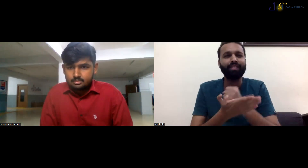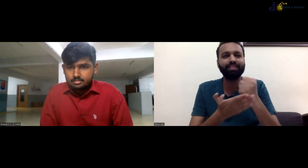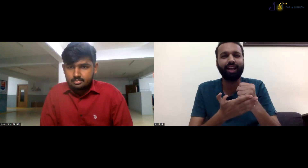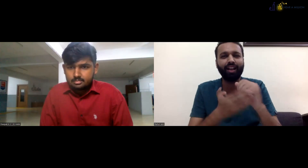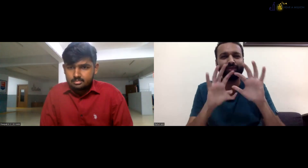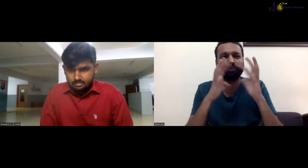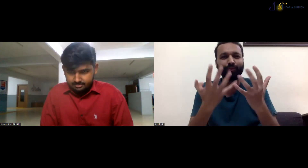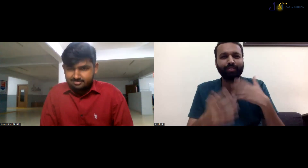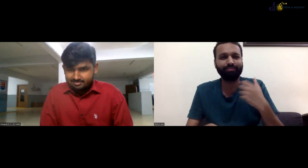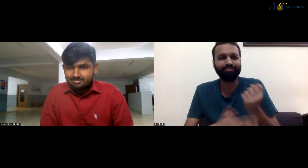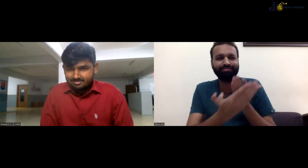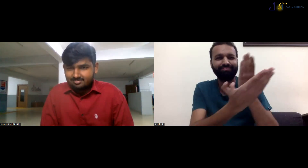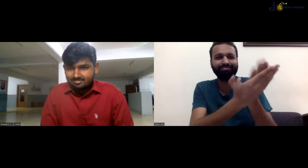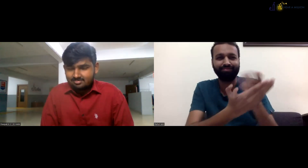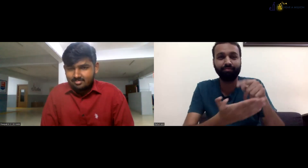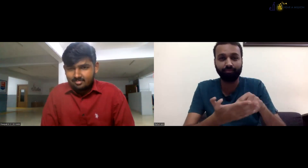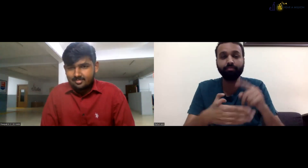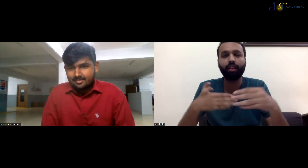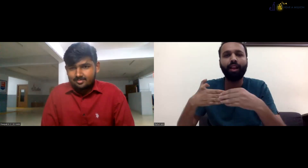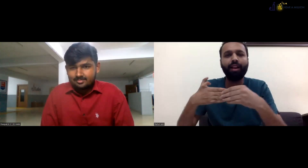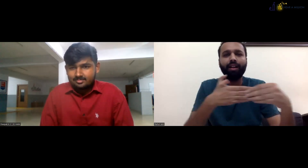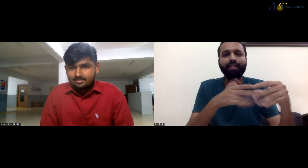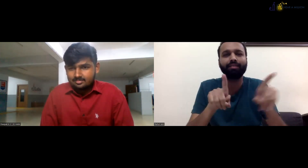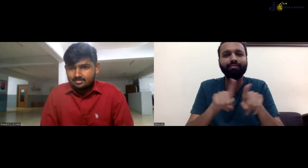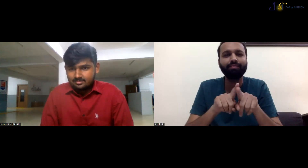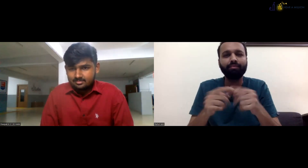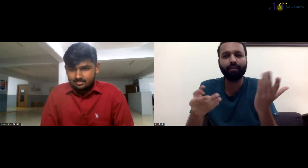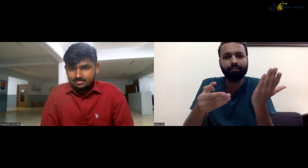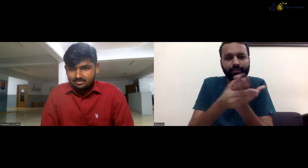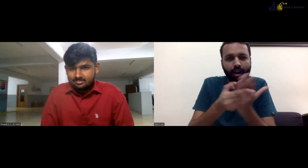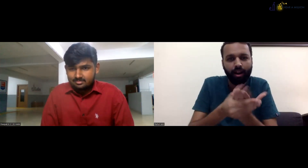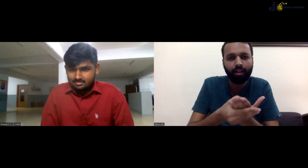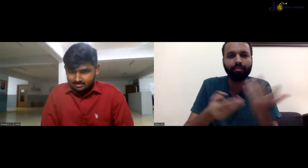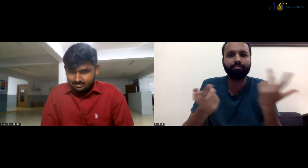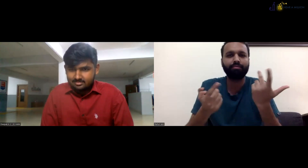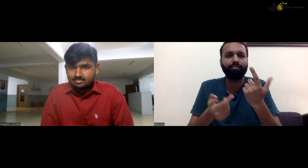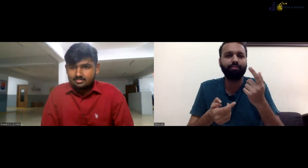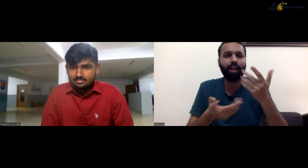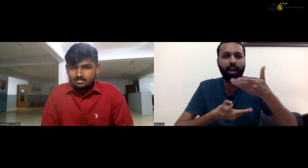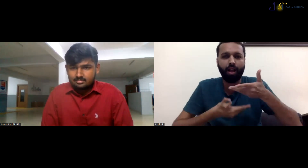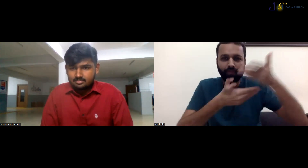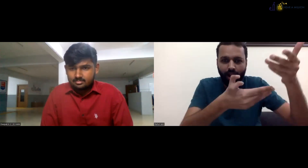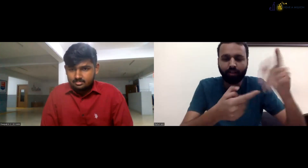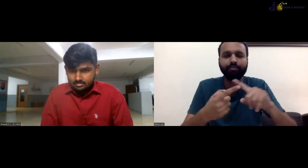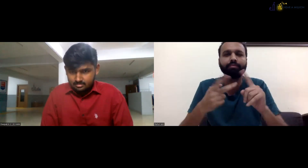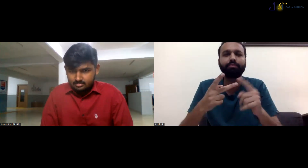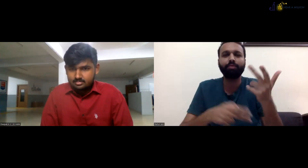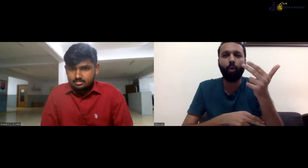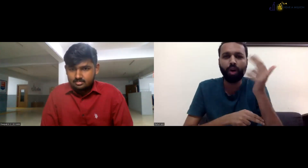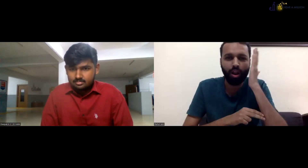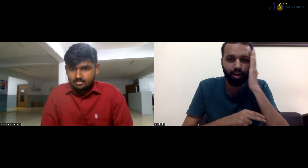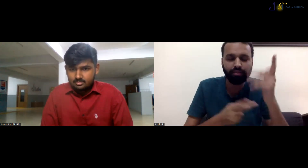question. You all might be thinking that during the visa applications, you have a guide. You can get a person